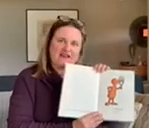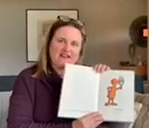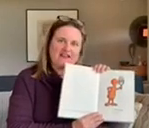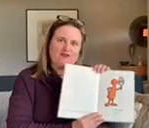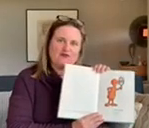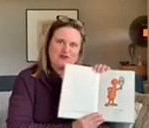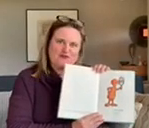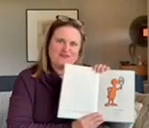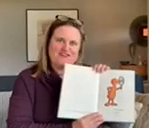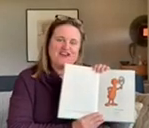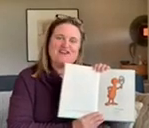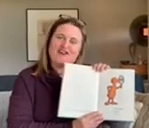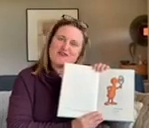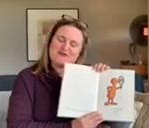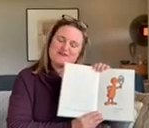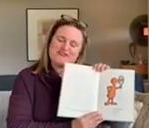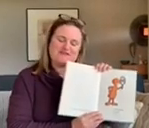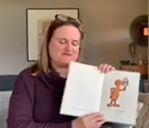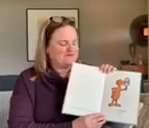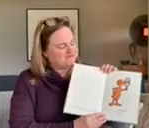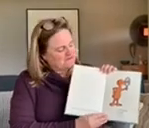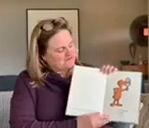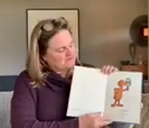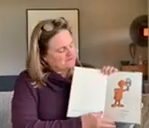Everybody grows a nose.